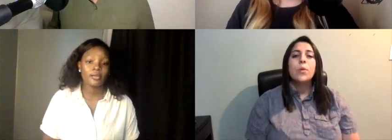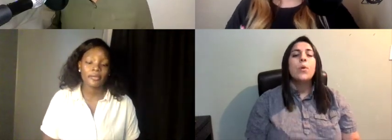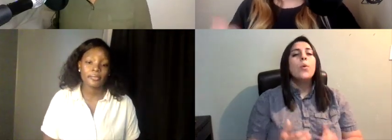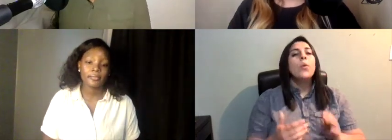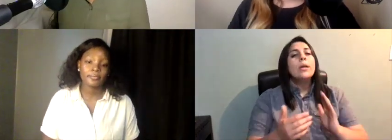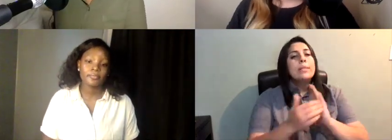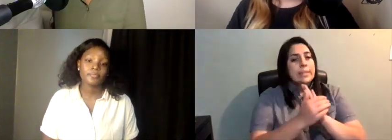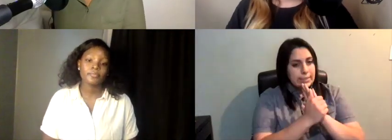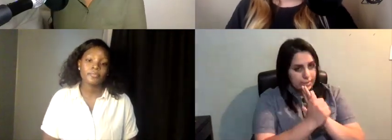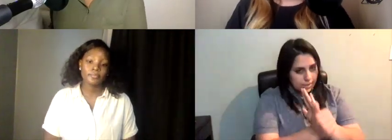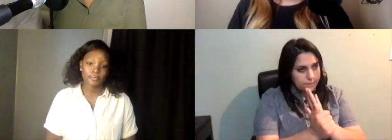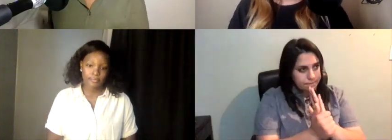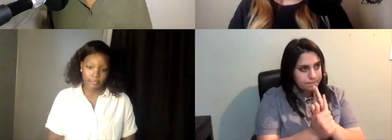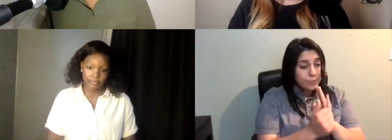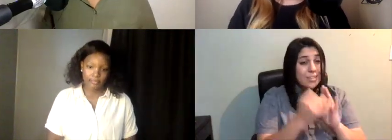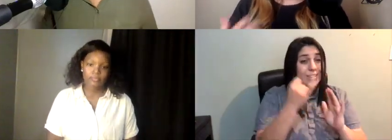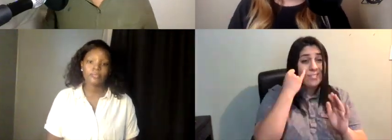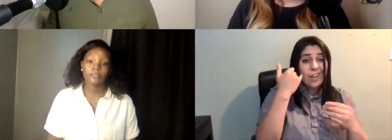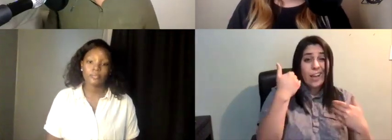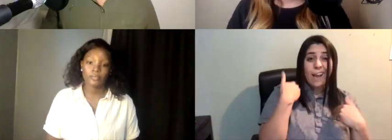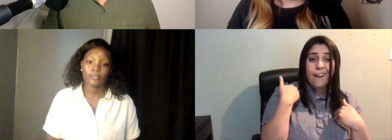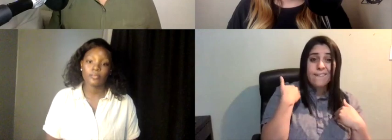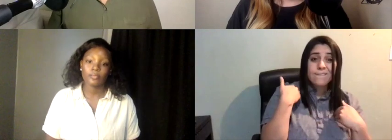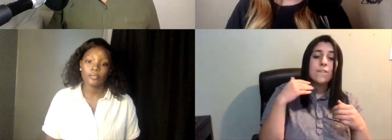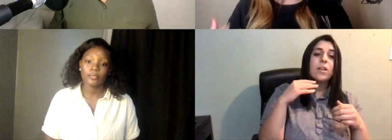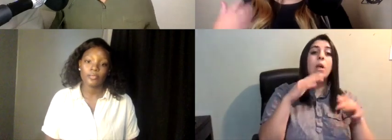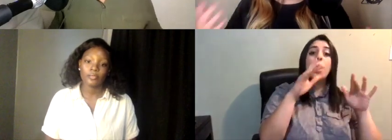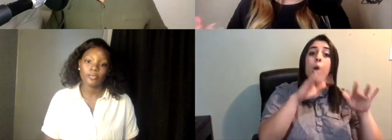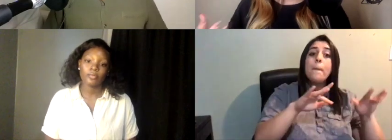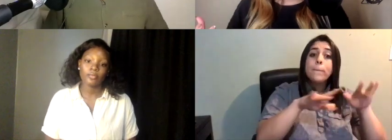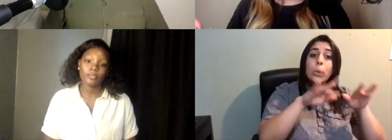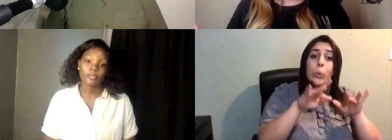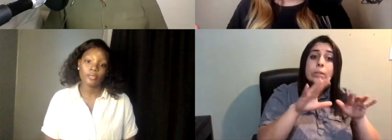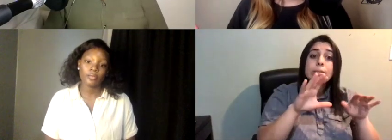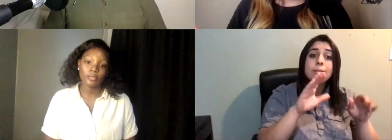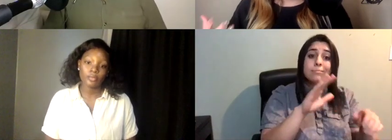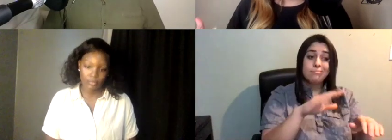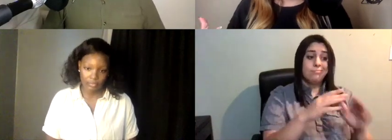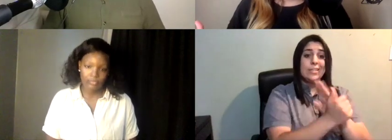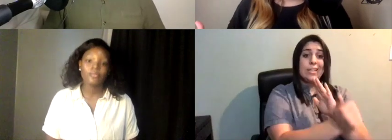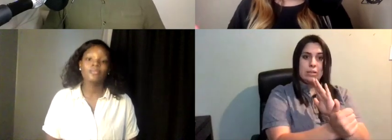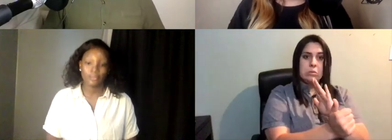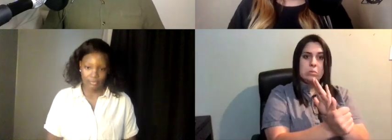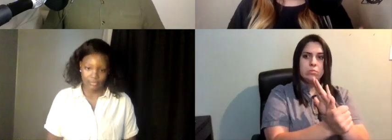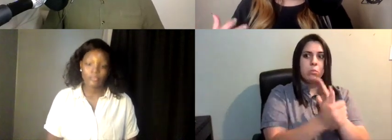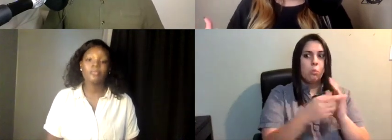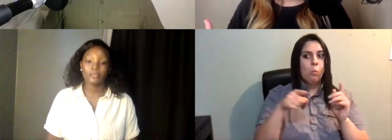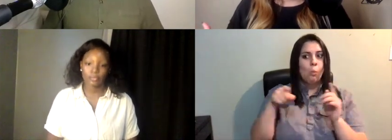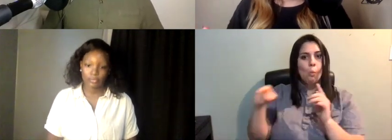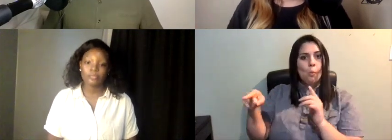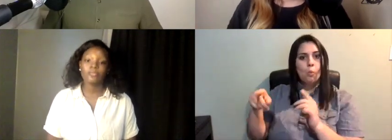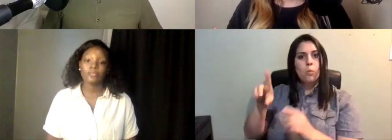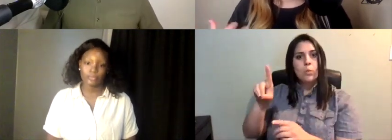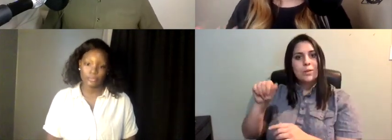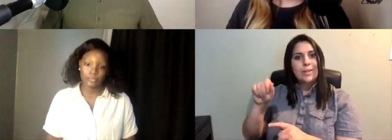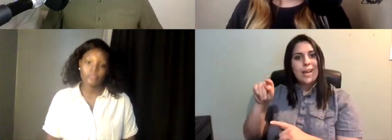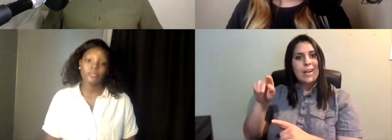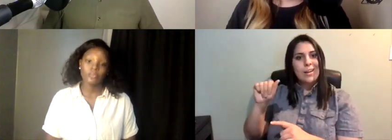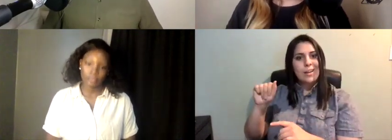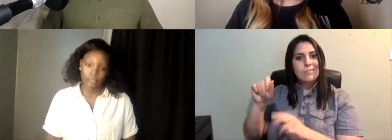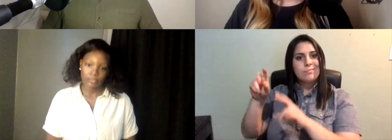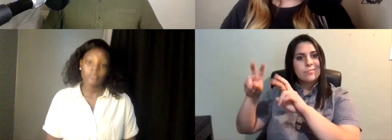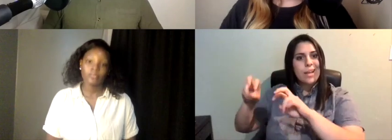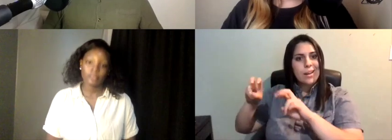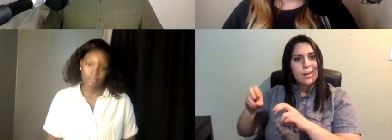you were doing some kind of data entry, but now you want to do account management. What are skills that are going to be applicable to both? And what's a good way to word that on your resume?